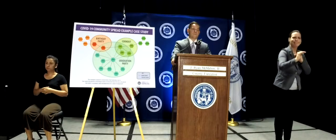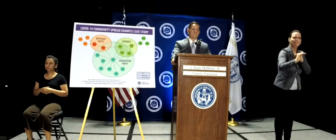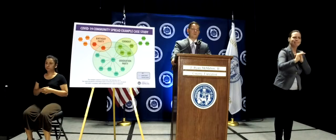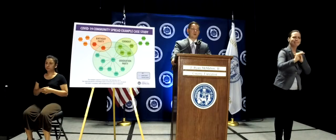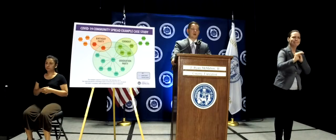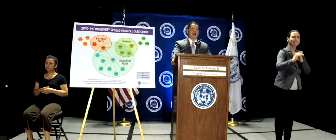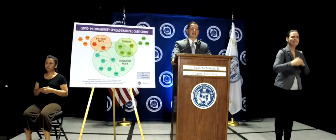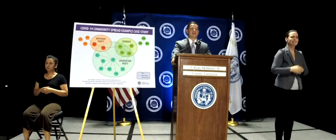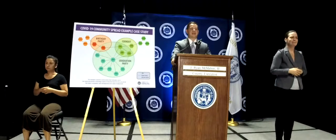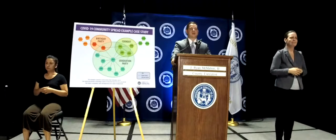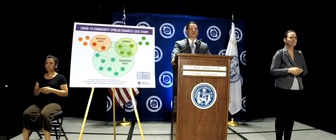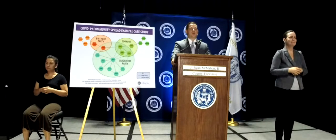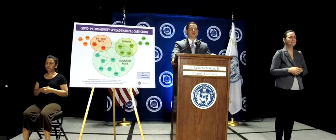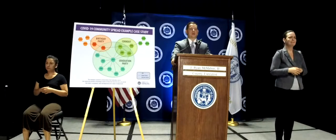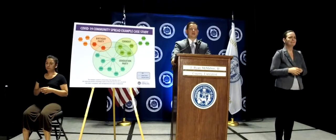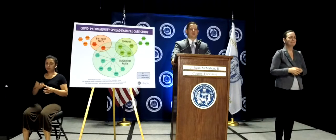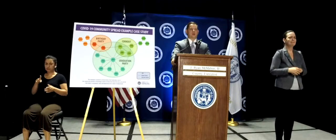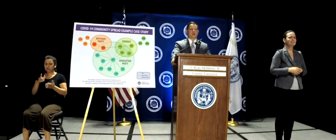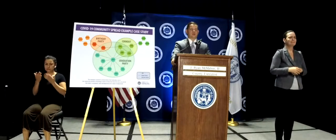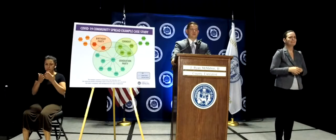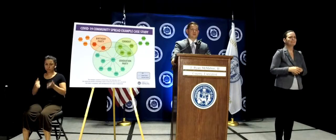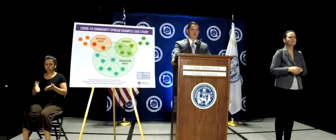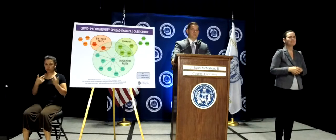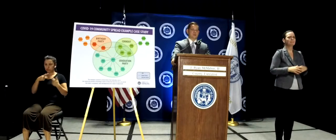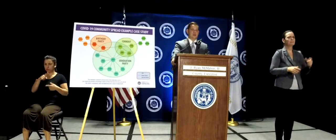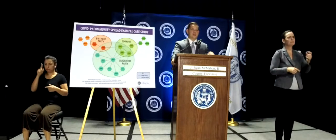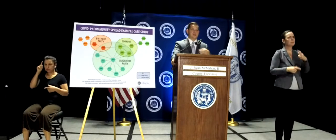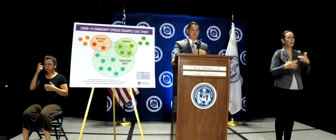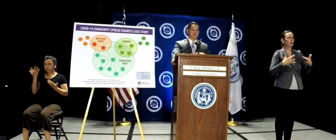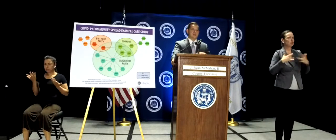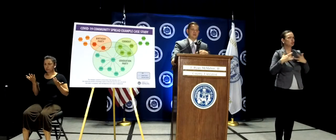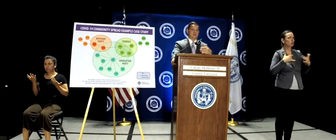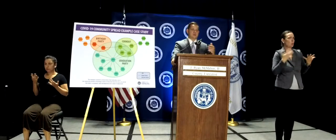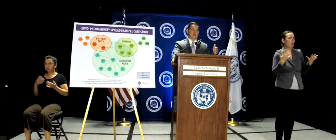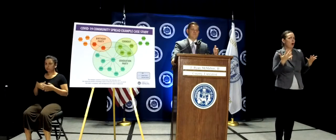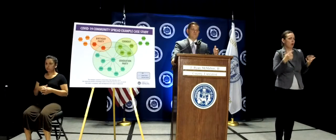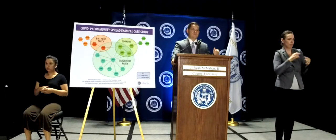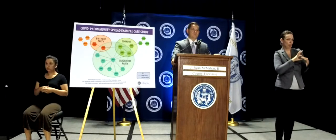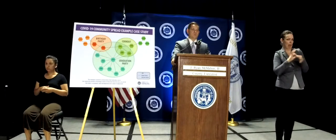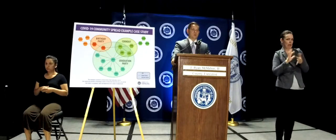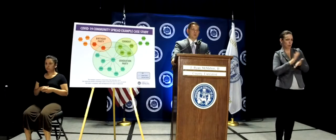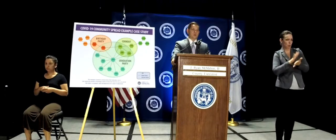had? I think when you look at the regulations, the superintendents, there's